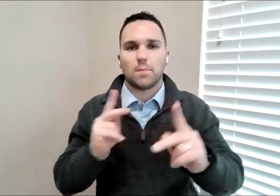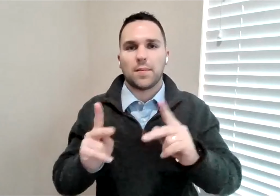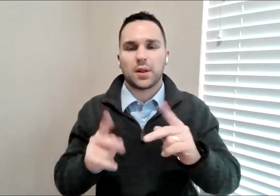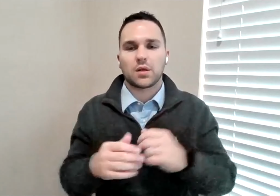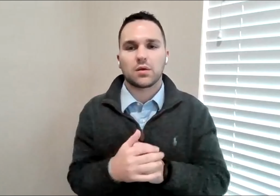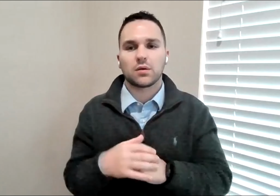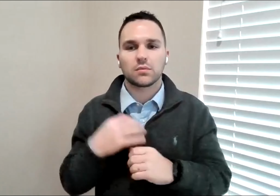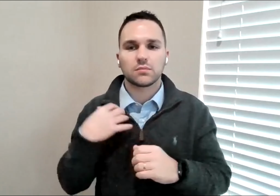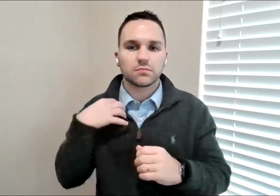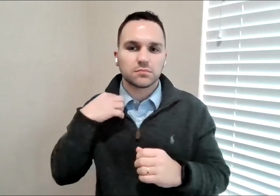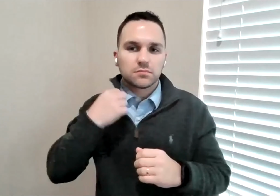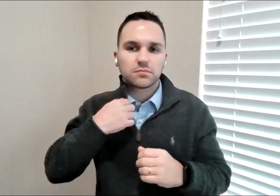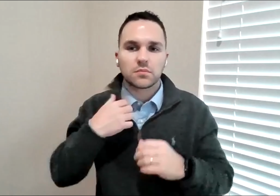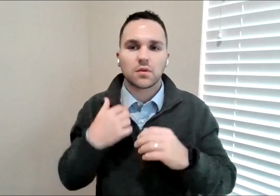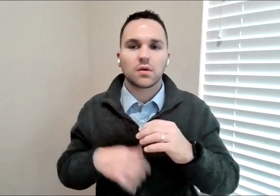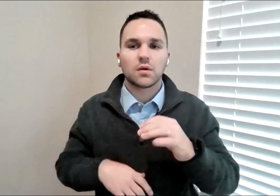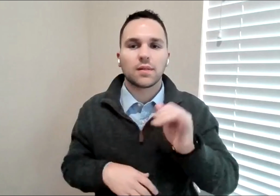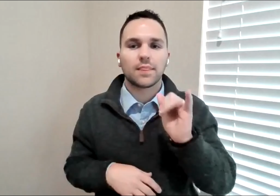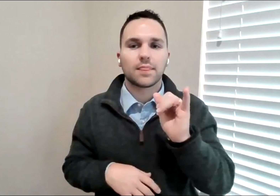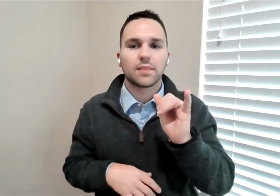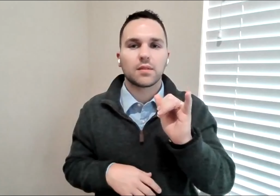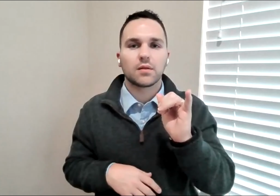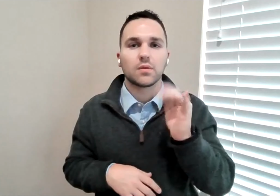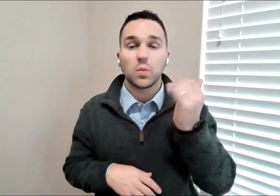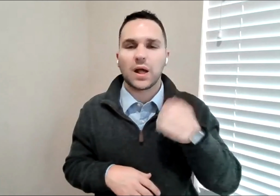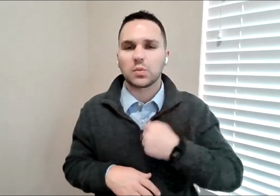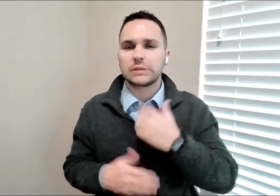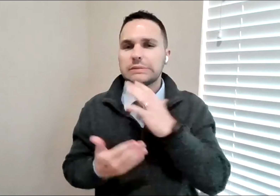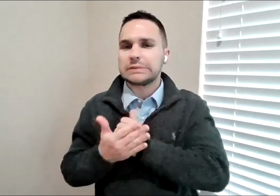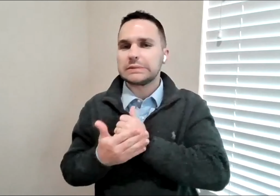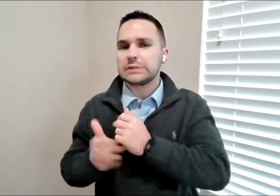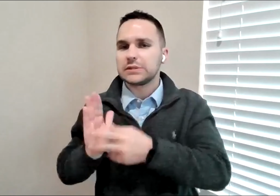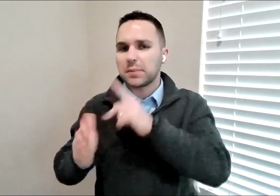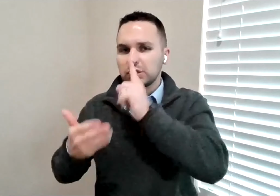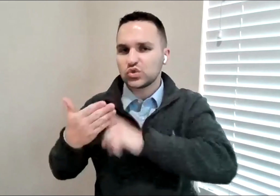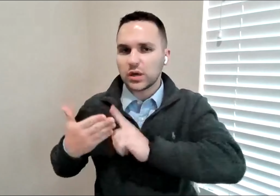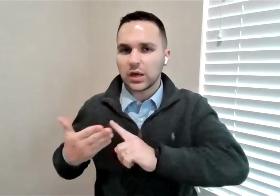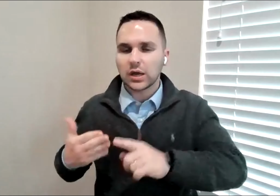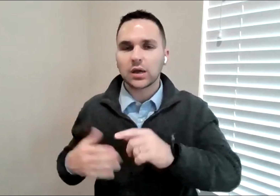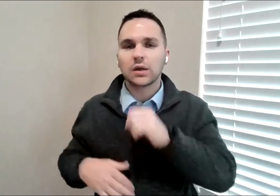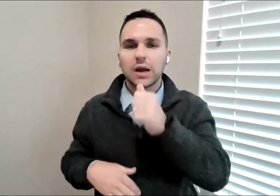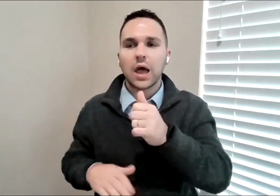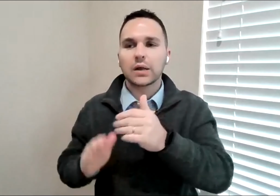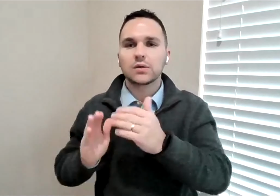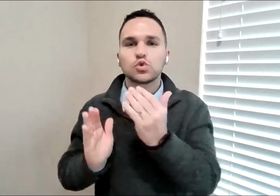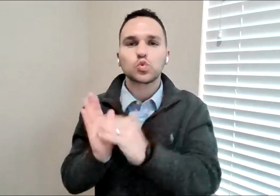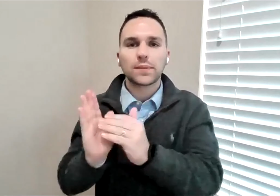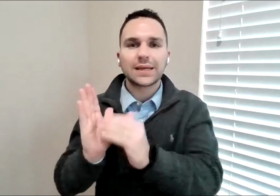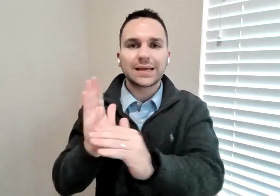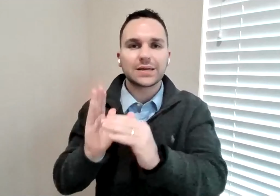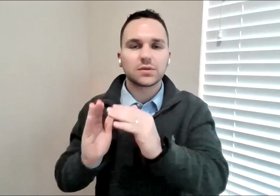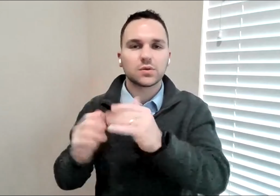diligence reasons that we're doing to just double check that we aren't making any duplicate awards across the